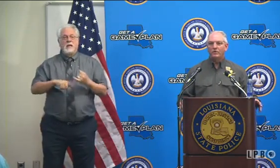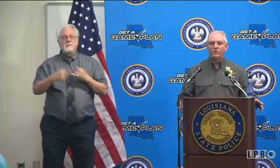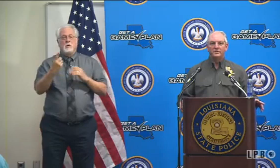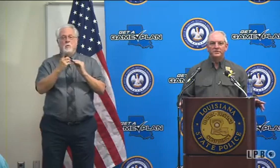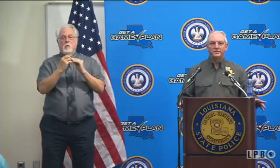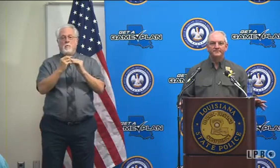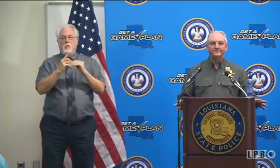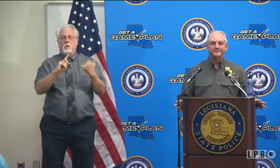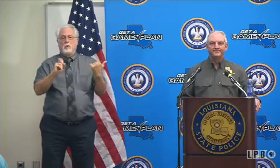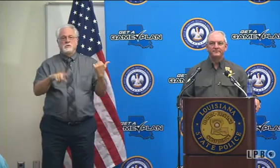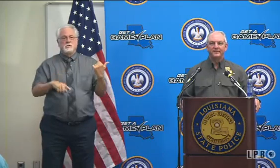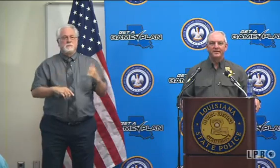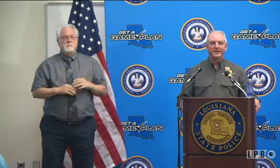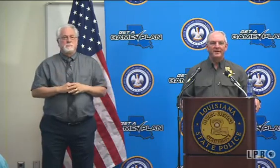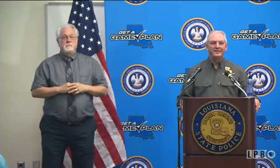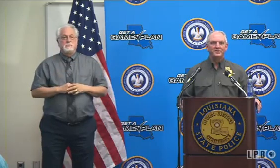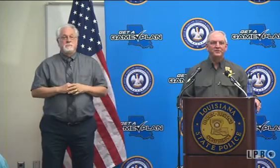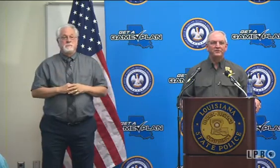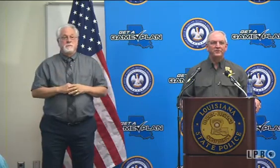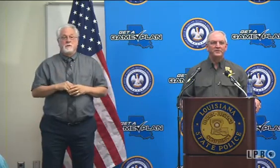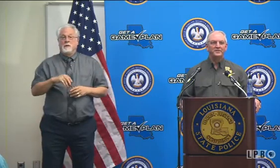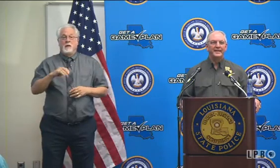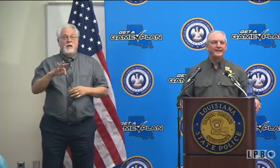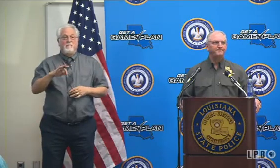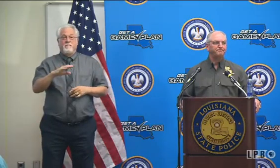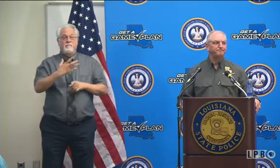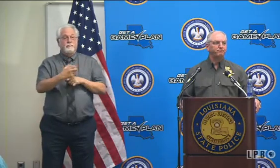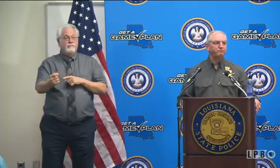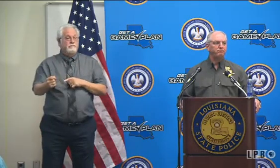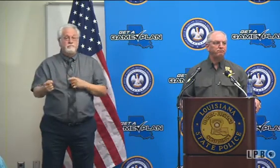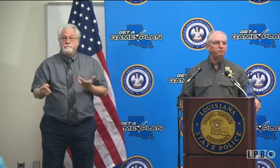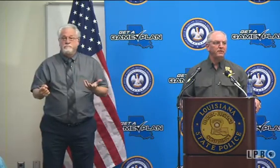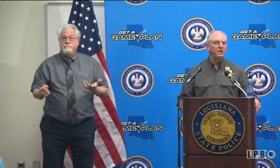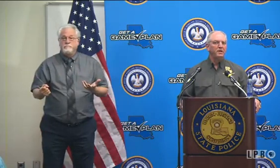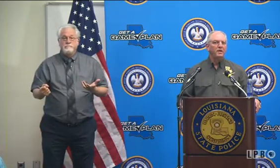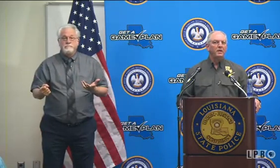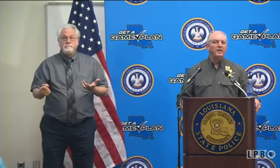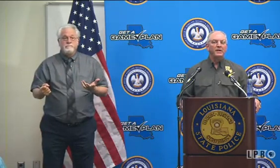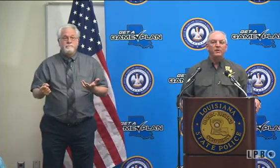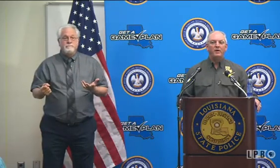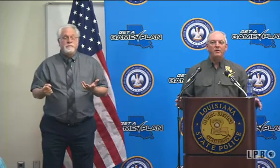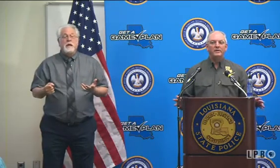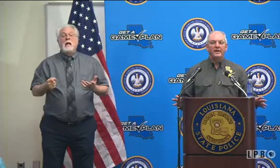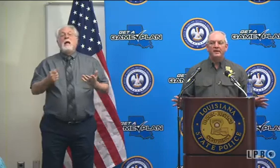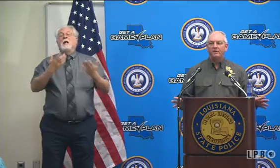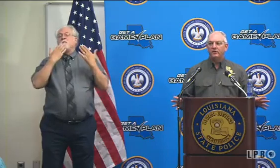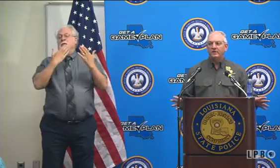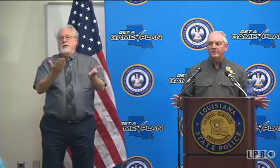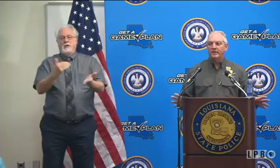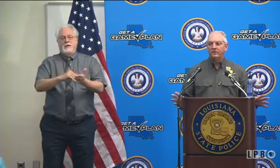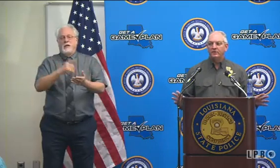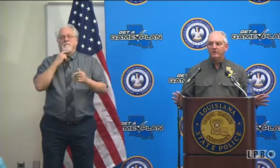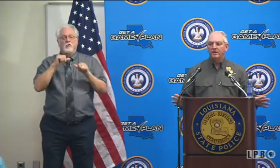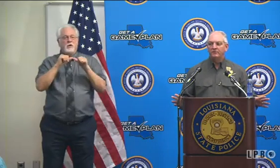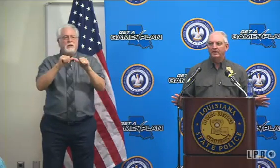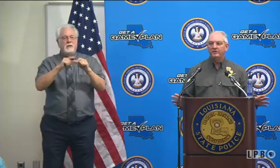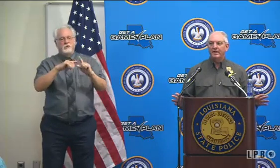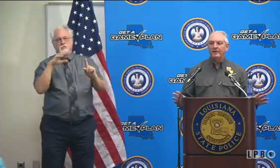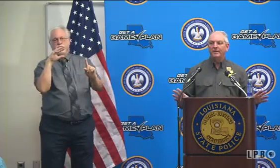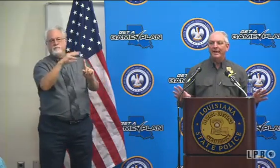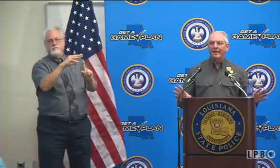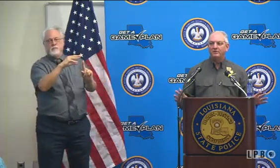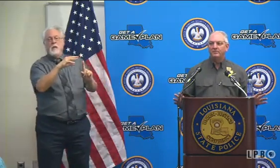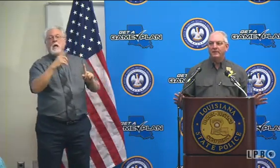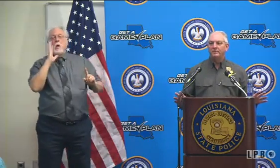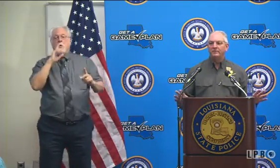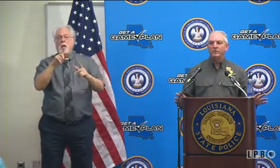One more question, unless you're questioned out. Look, I want to thank y'all for continuing to cover this.